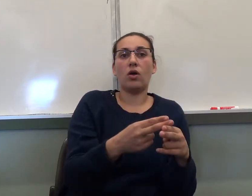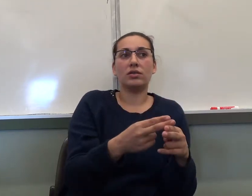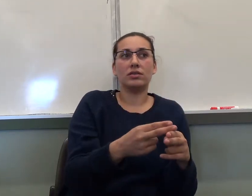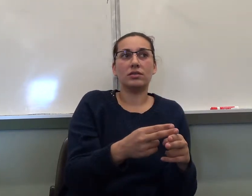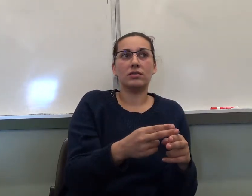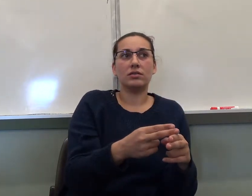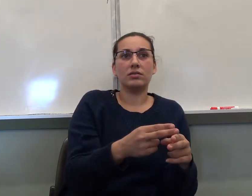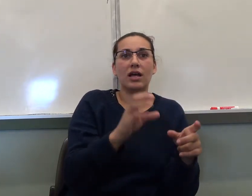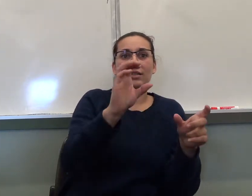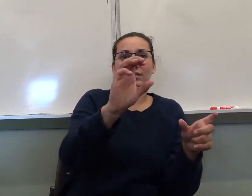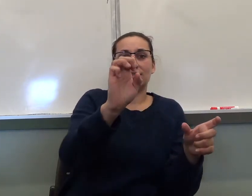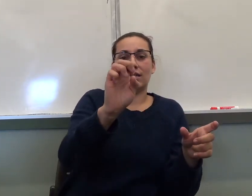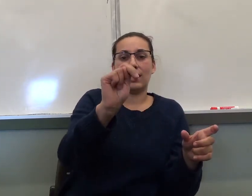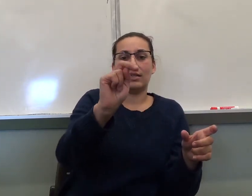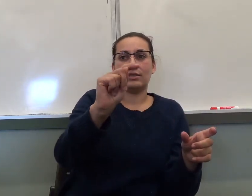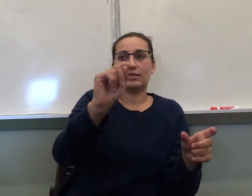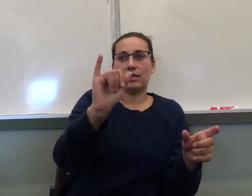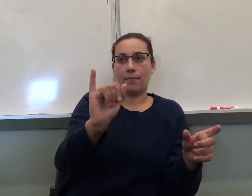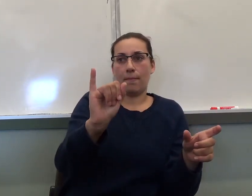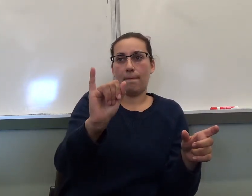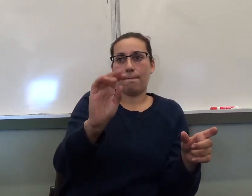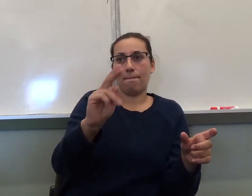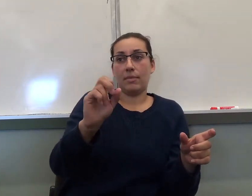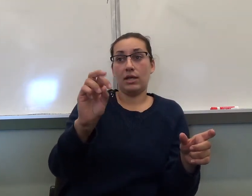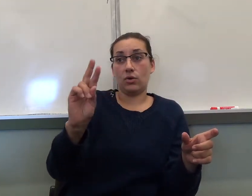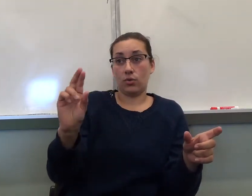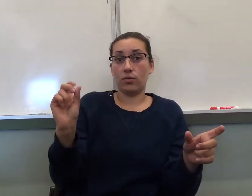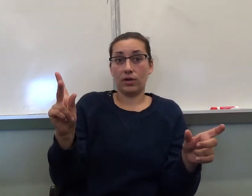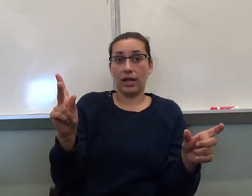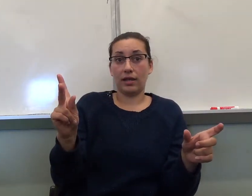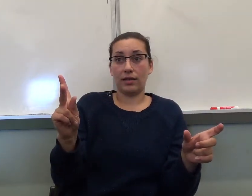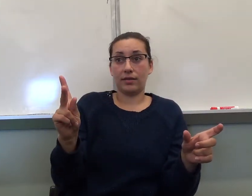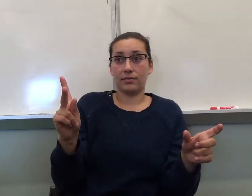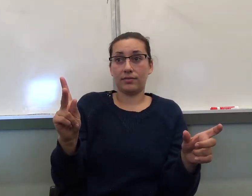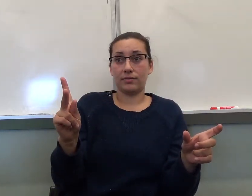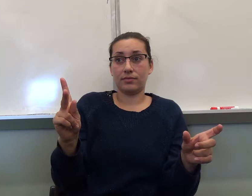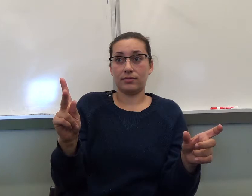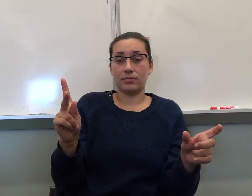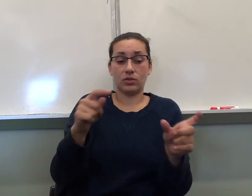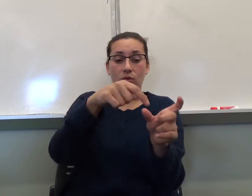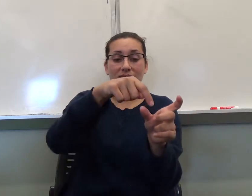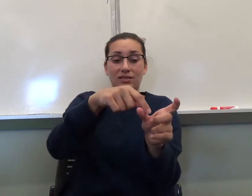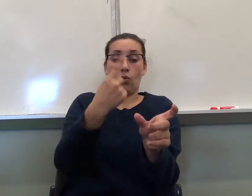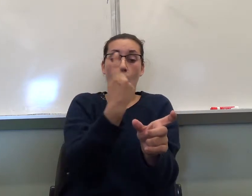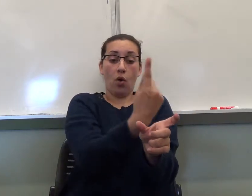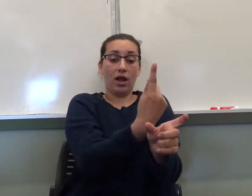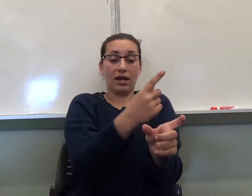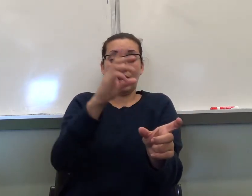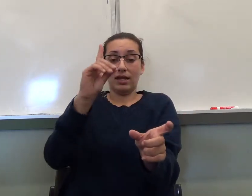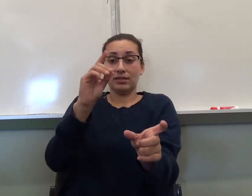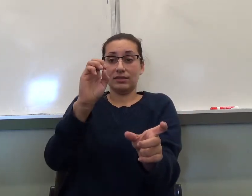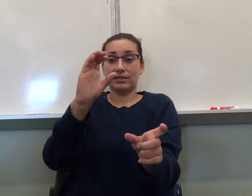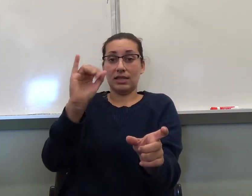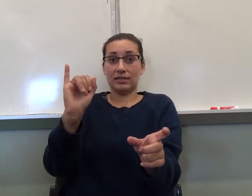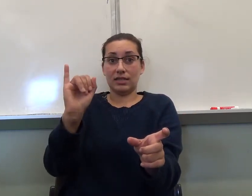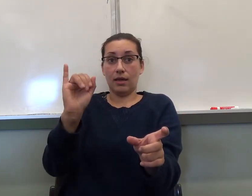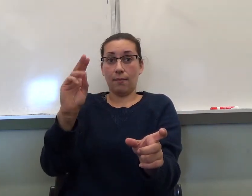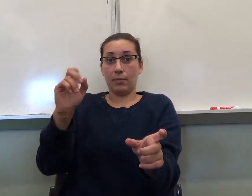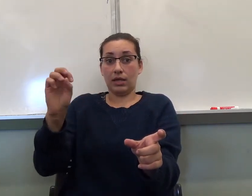Okay? Now, there's 10 of those in a decimeter. So how many are there in the meter? Well, if you add them